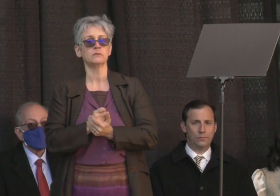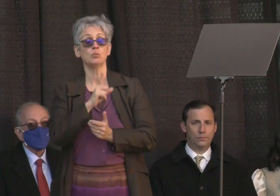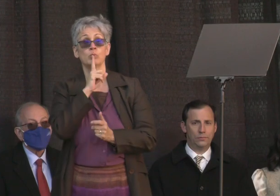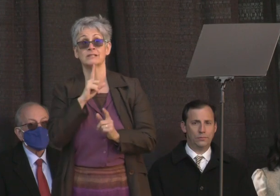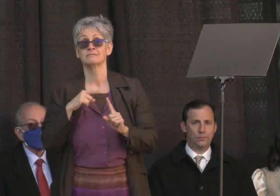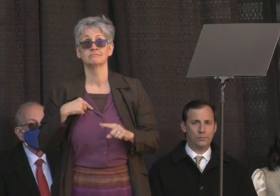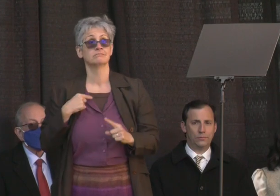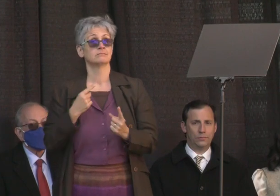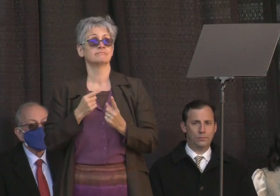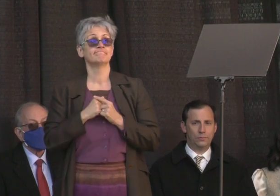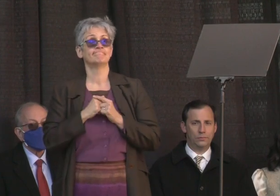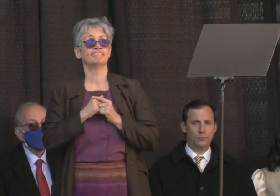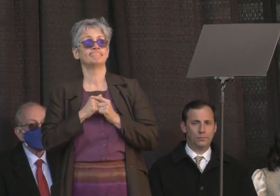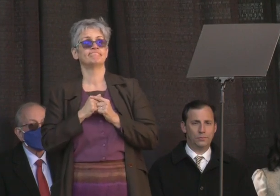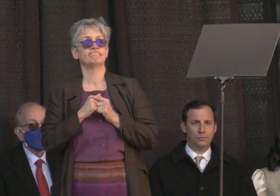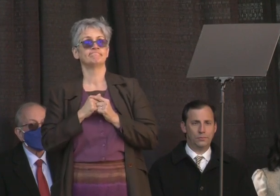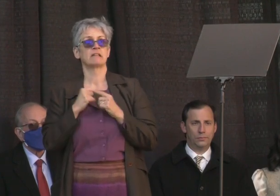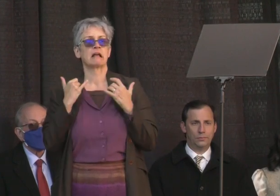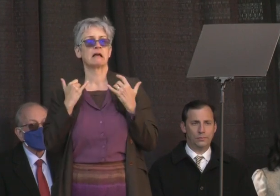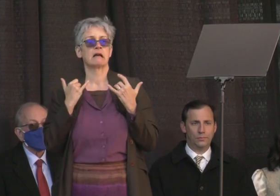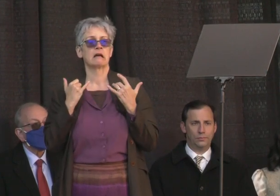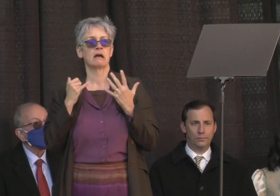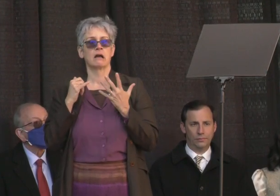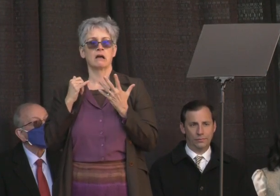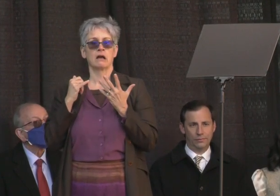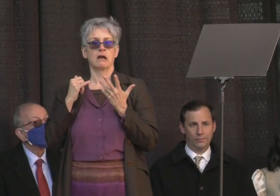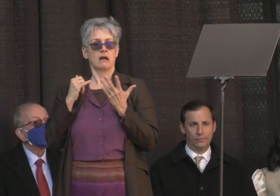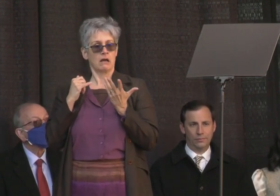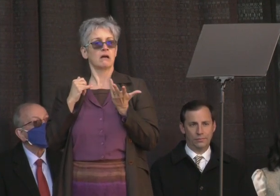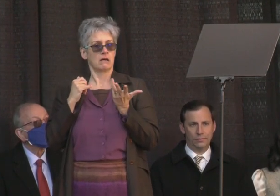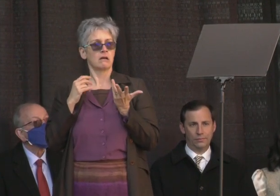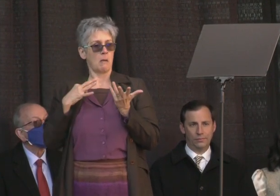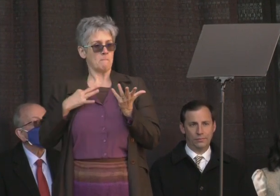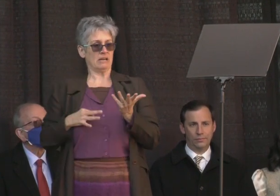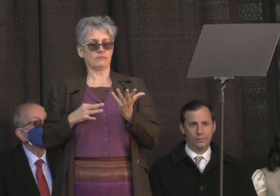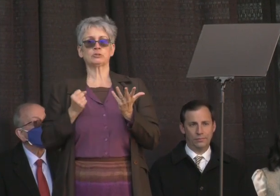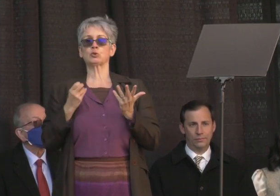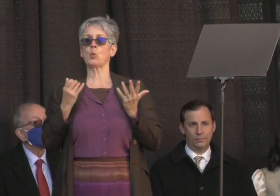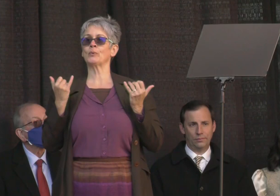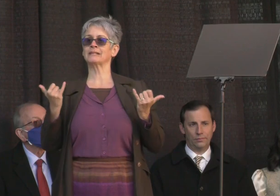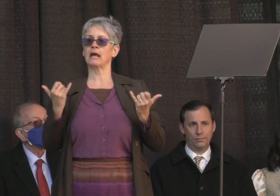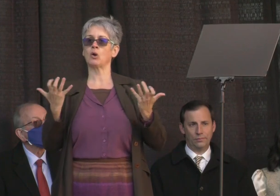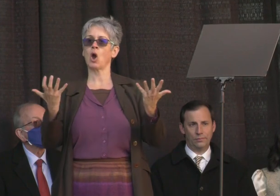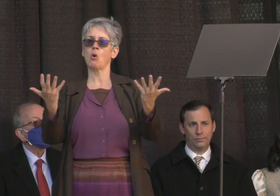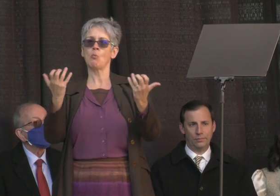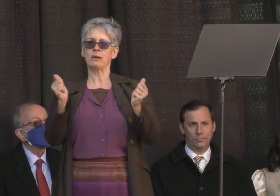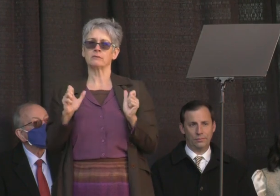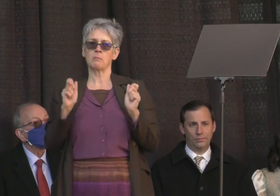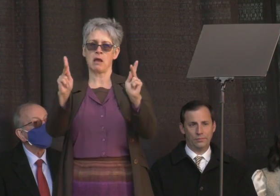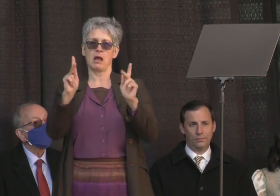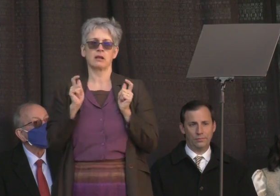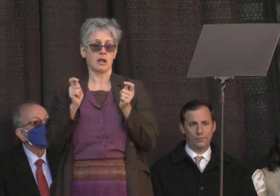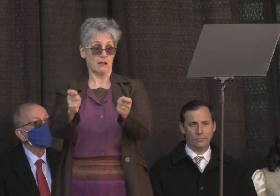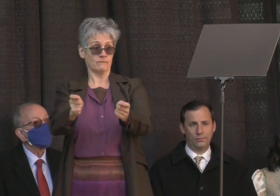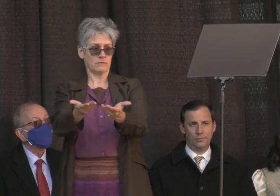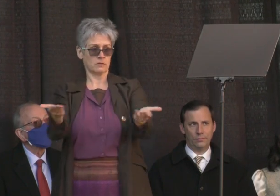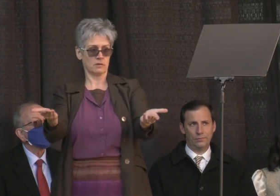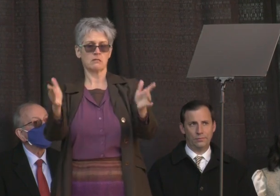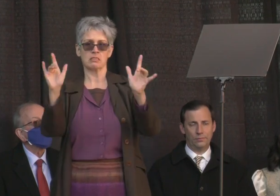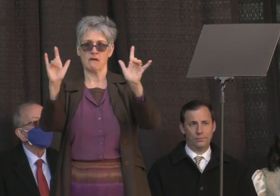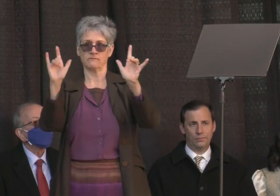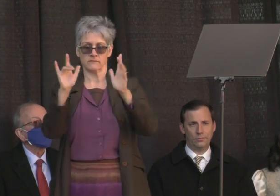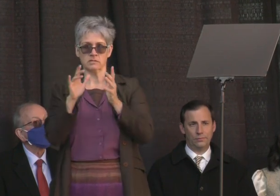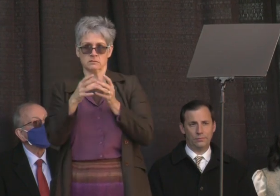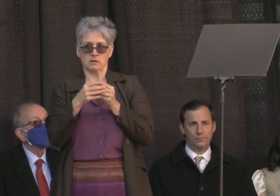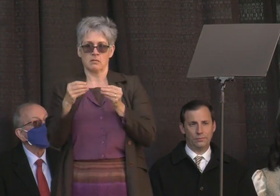than for me, a chance to give back to the city I love and make sure the opportunities today are just as good for